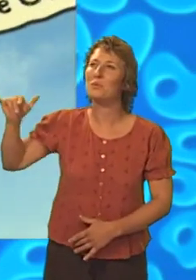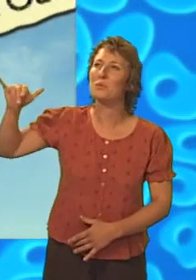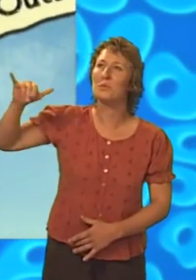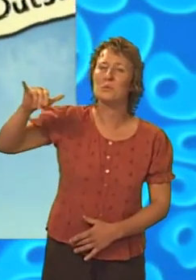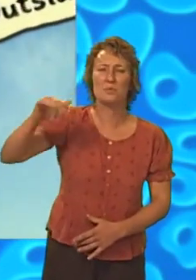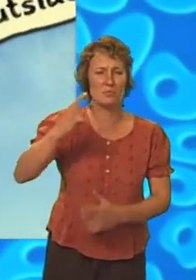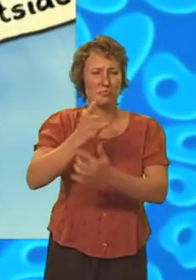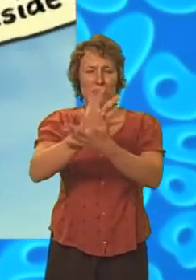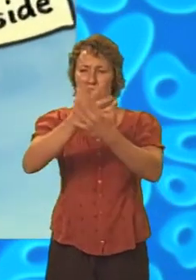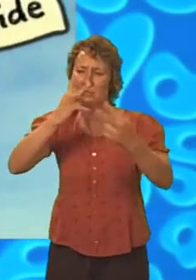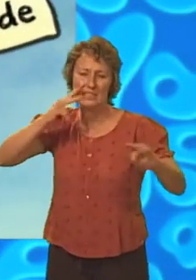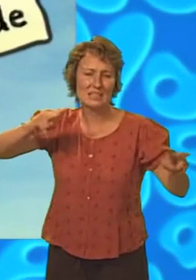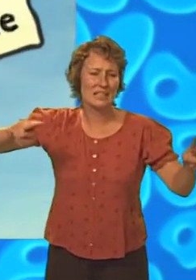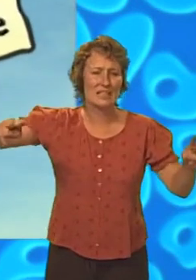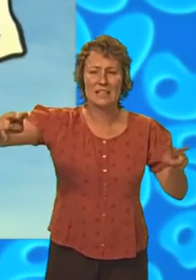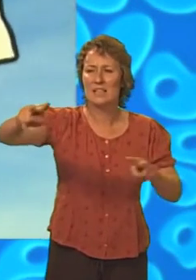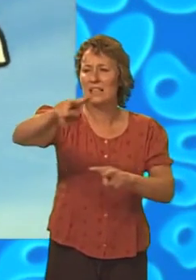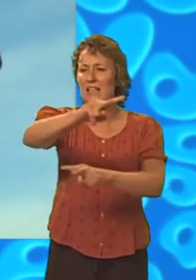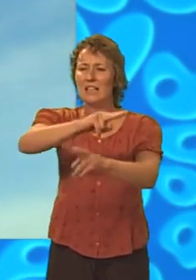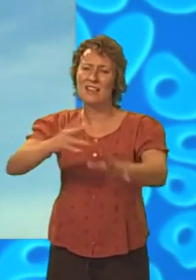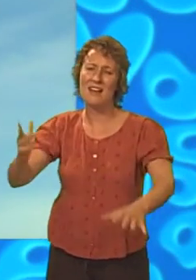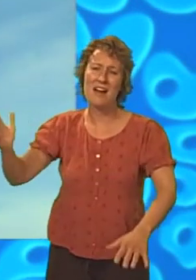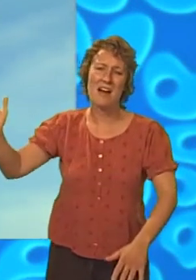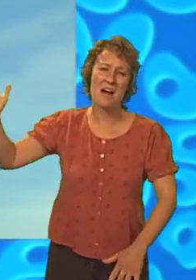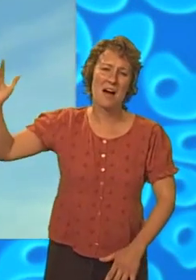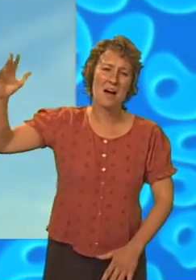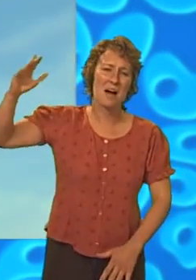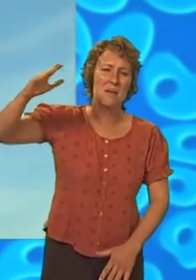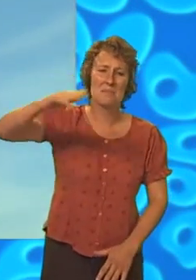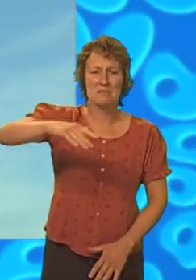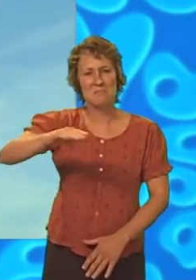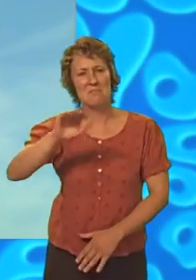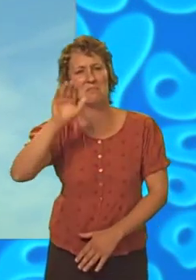to see, so come